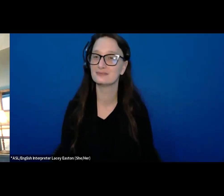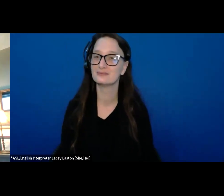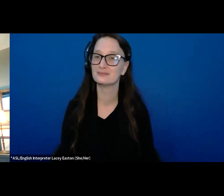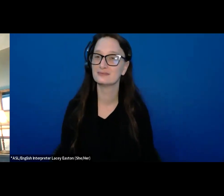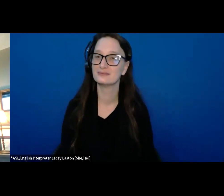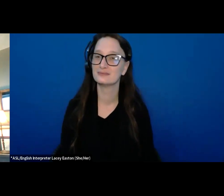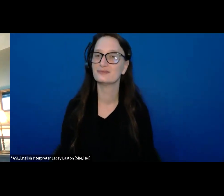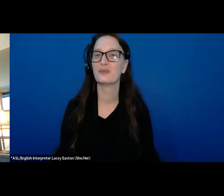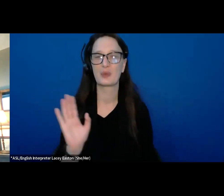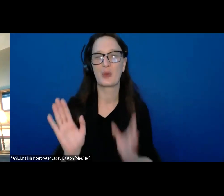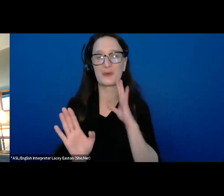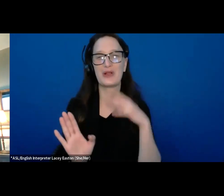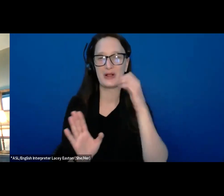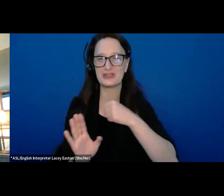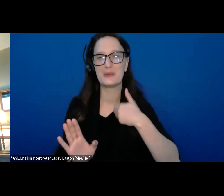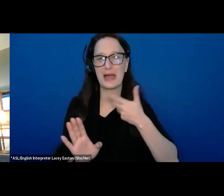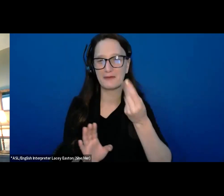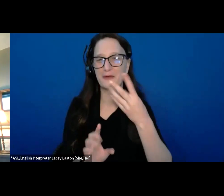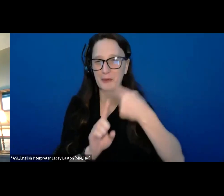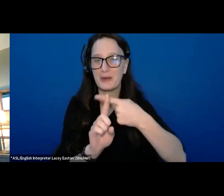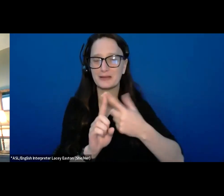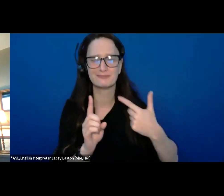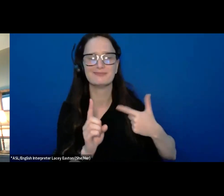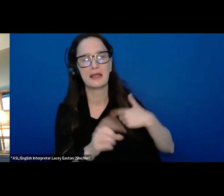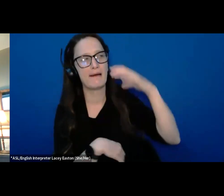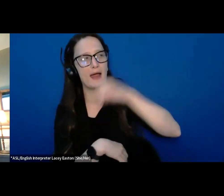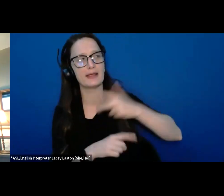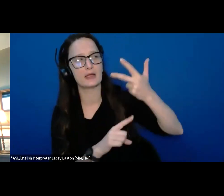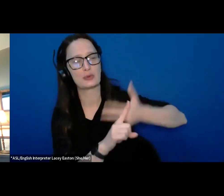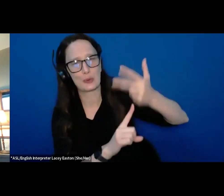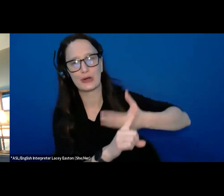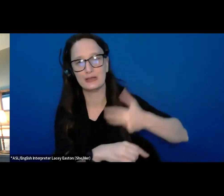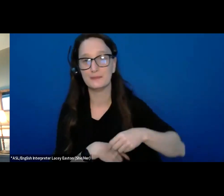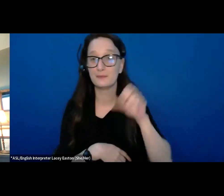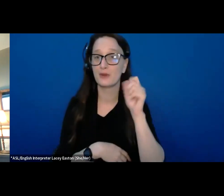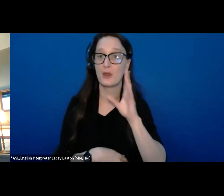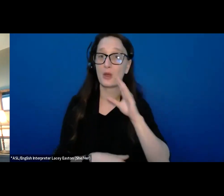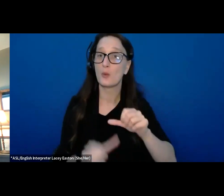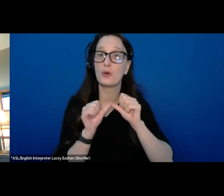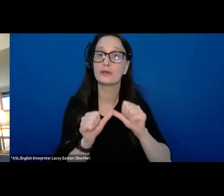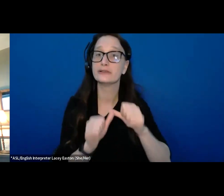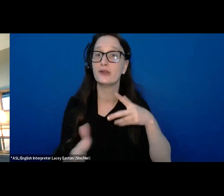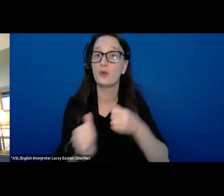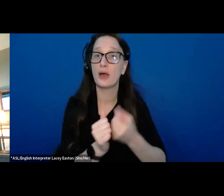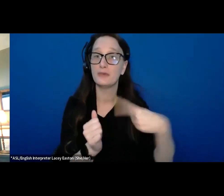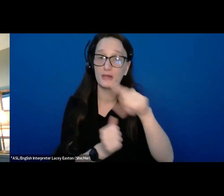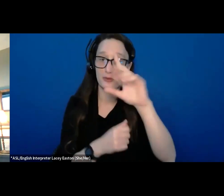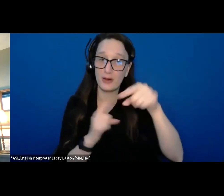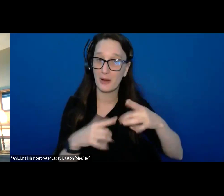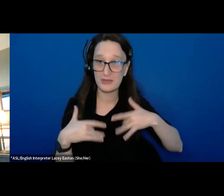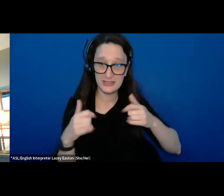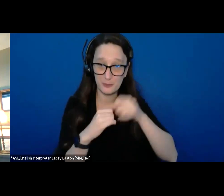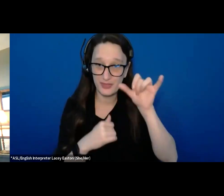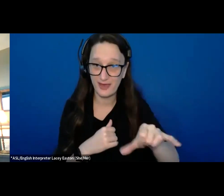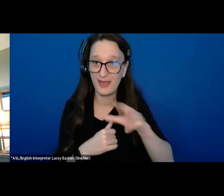out, so. I'm guessing it's quarterly. But we'll keep you guys updated on the status of that. And I will just